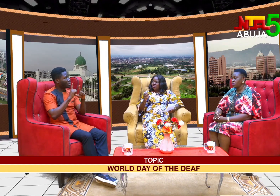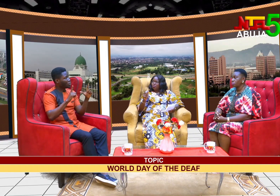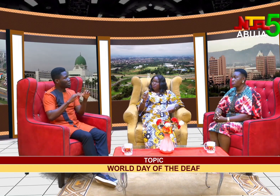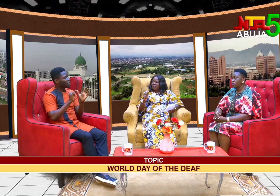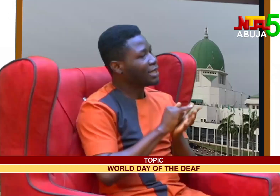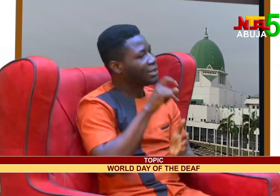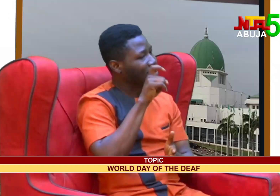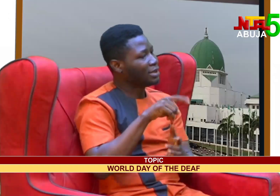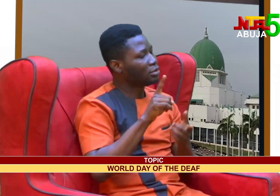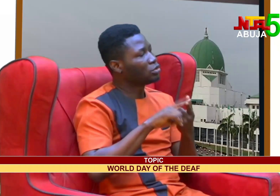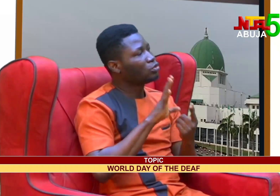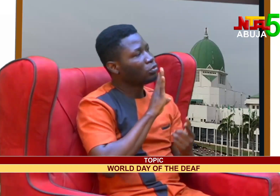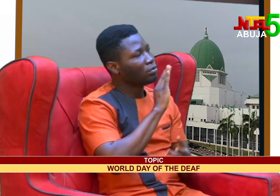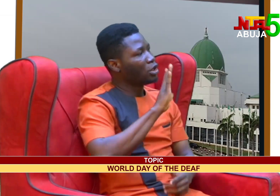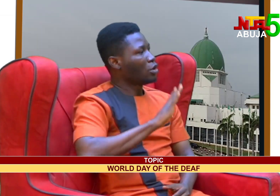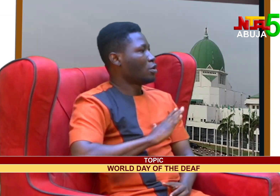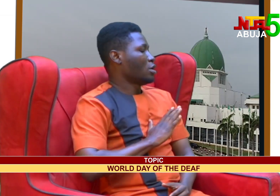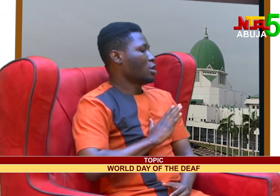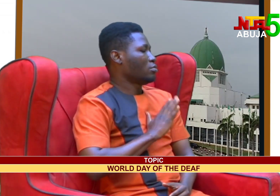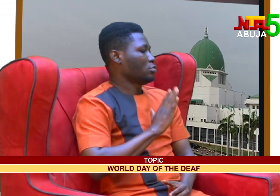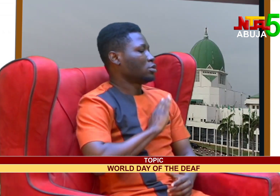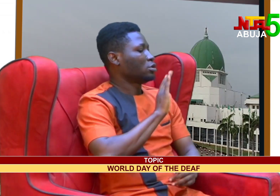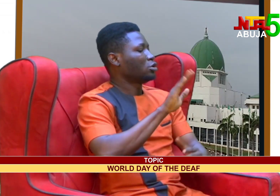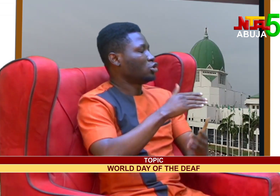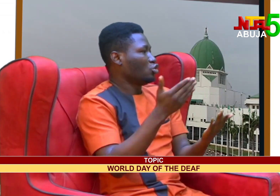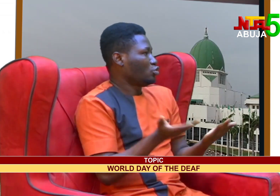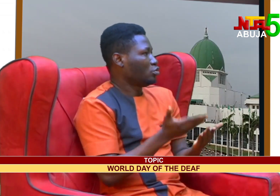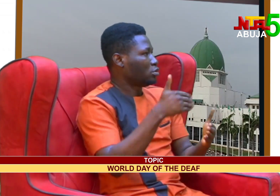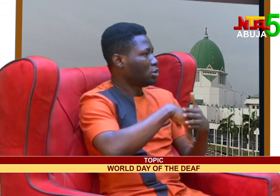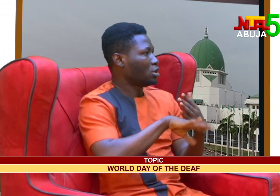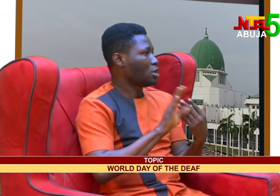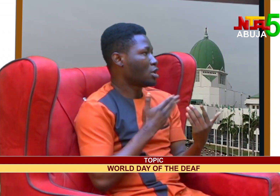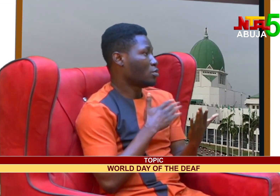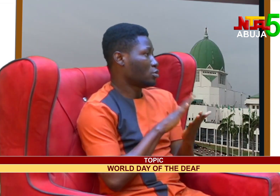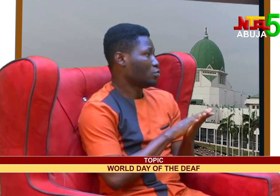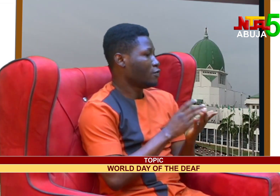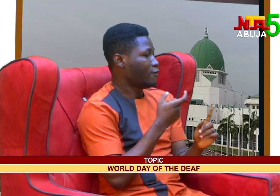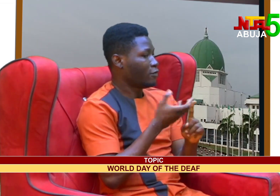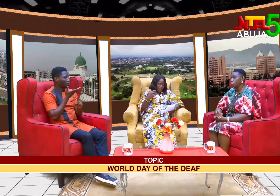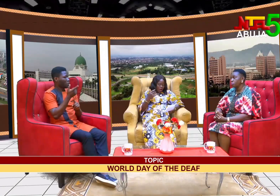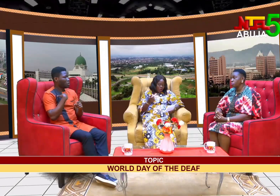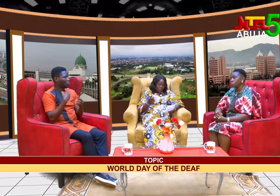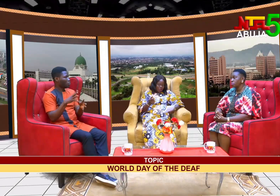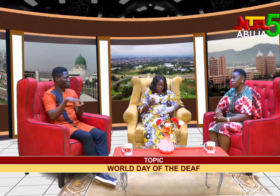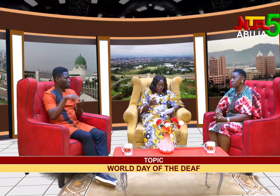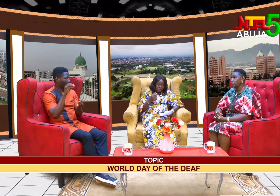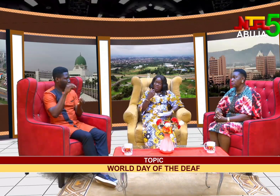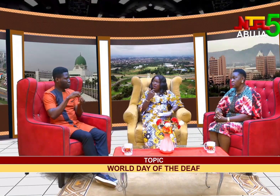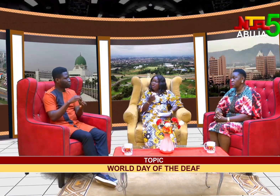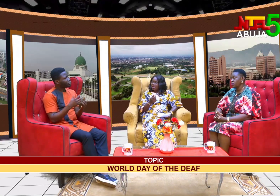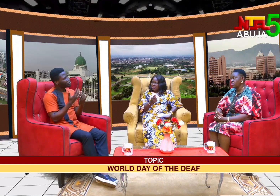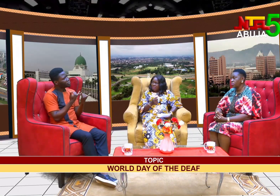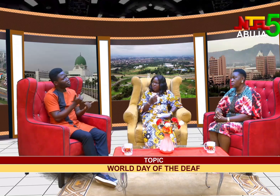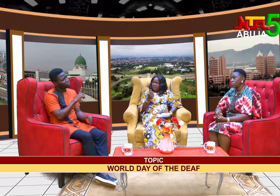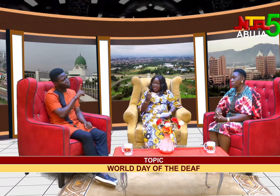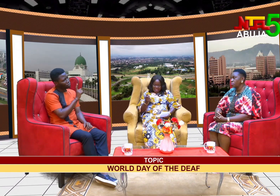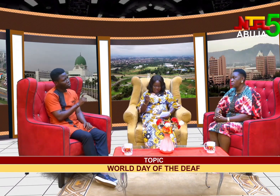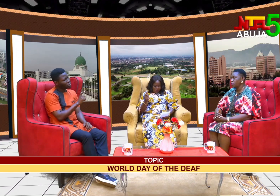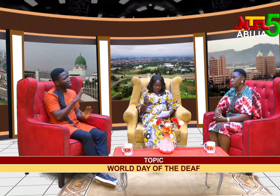be introduced in schools, so that from there we can actually grow. So how can individuals and organizations get